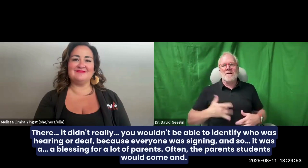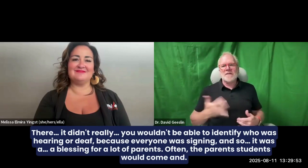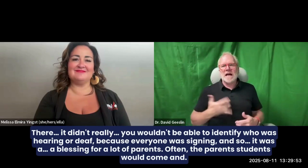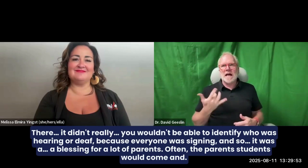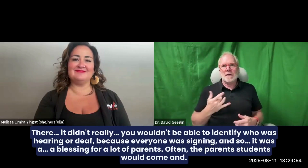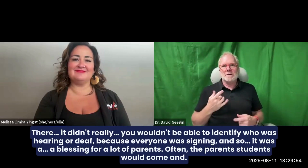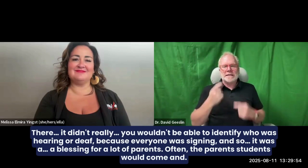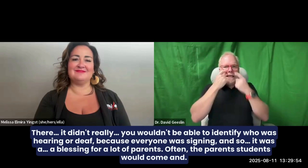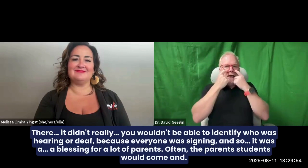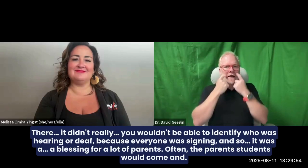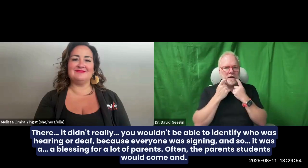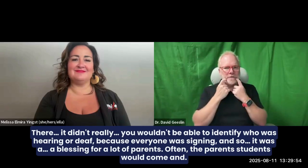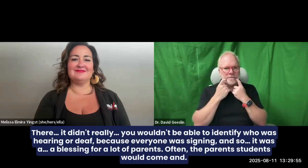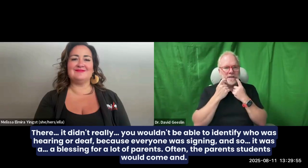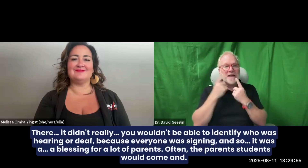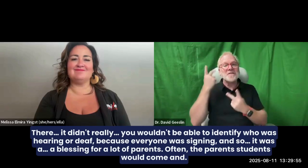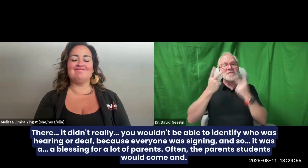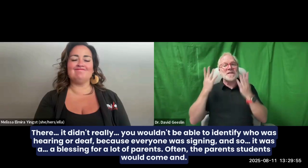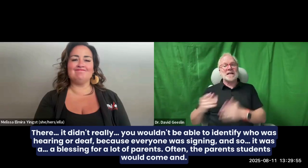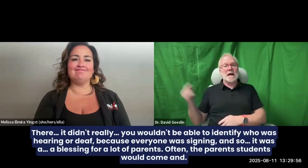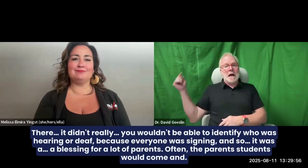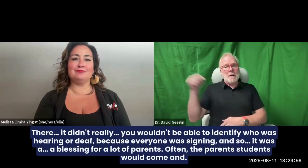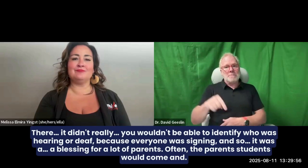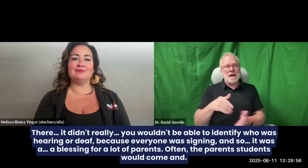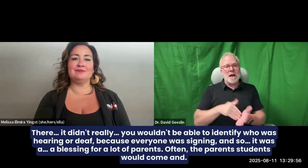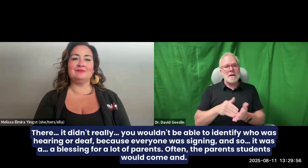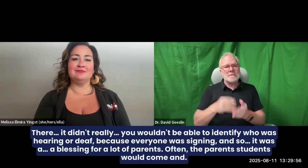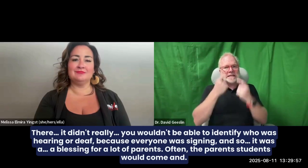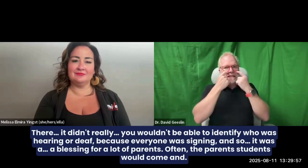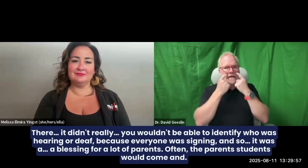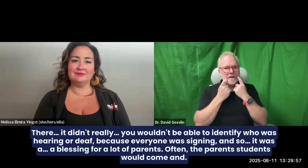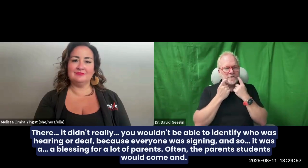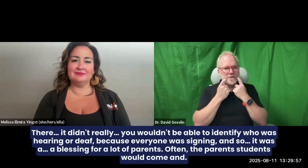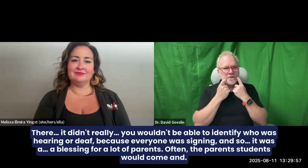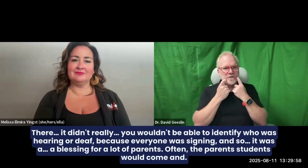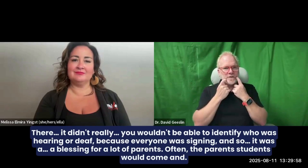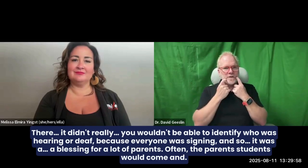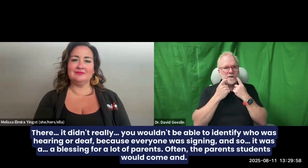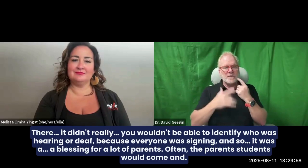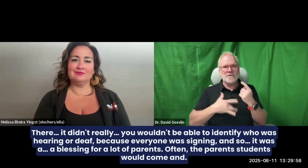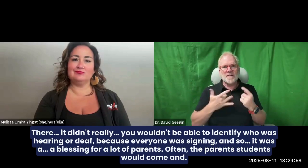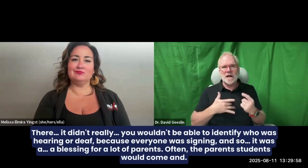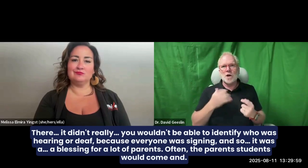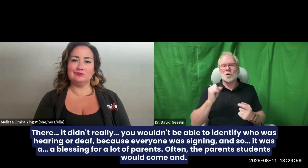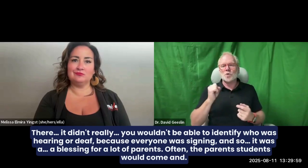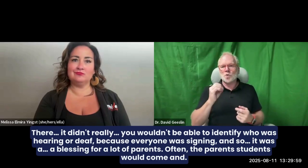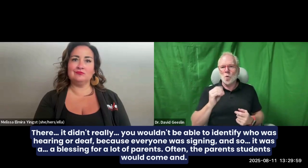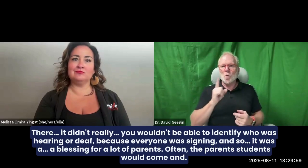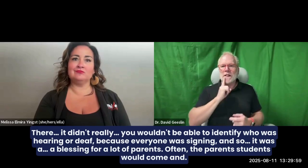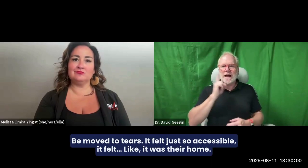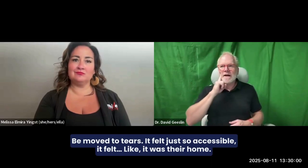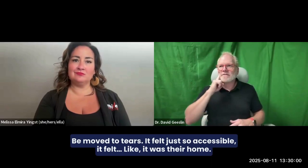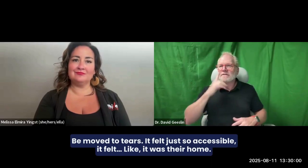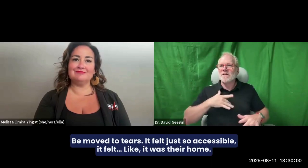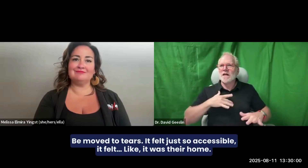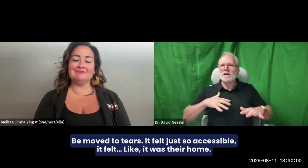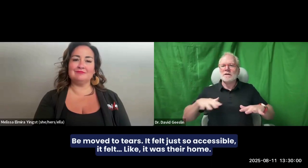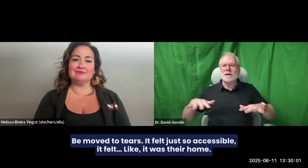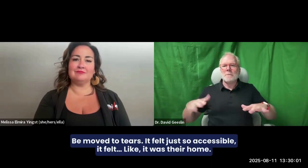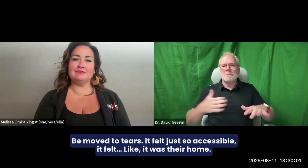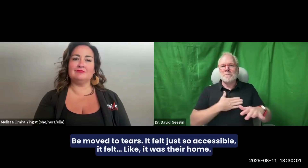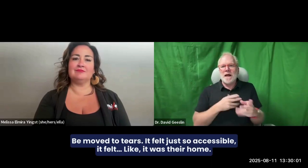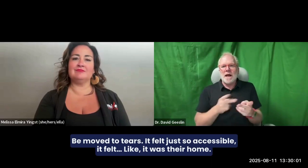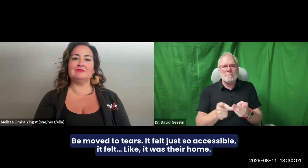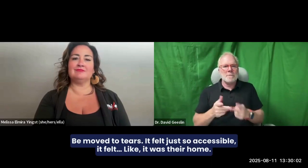because everyone was signing. And so it was a blessing for a lot of parents. Often the parents, students would come and